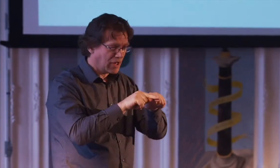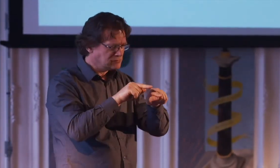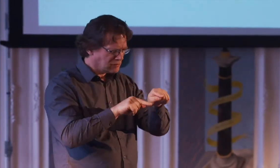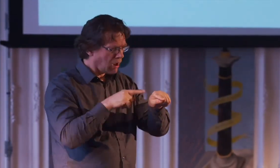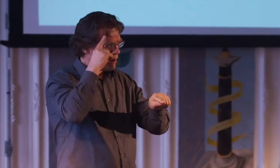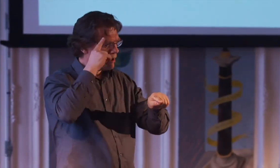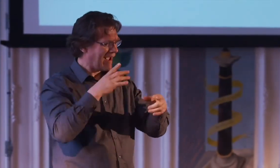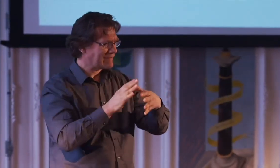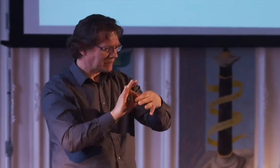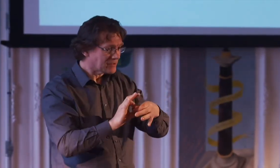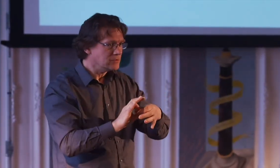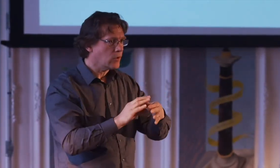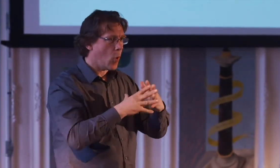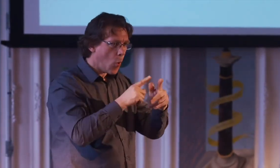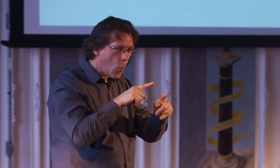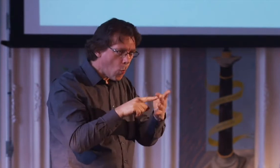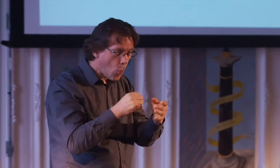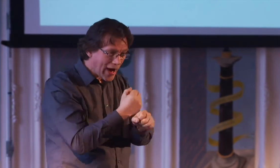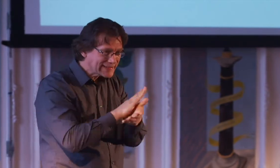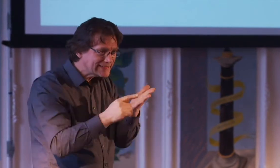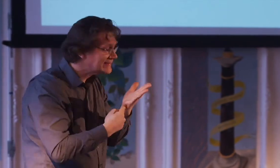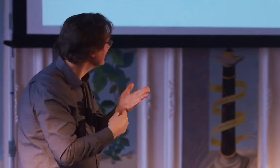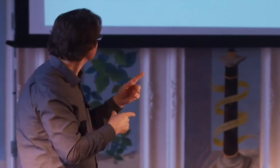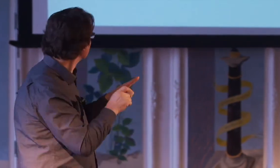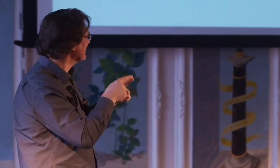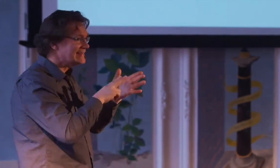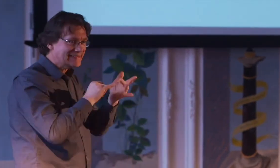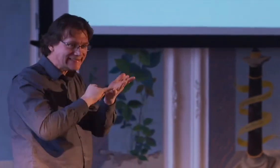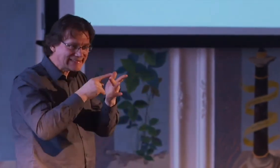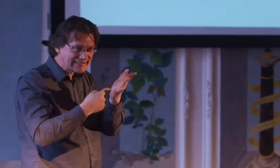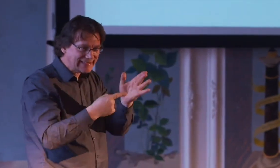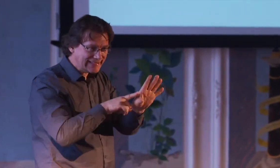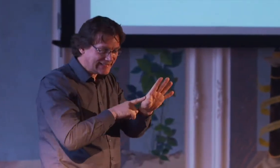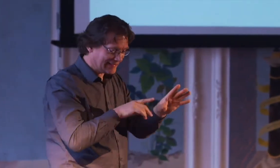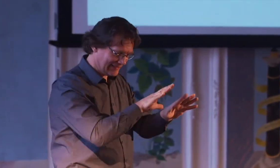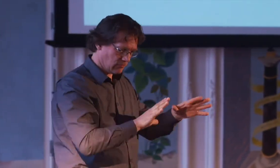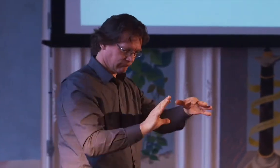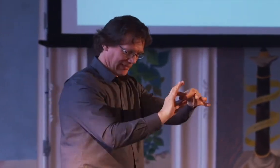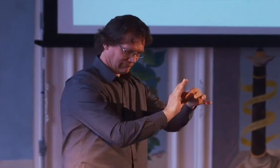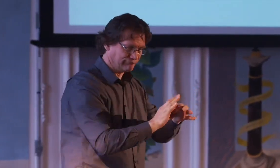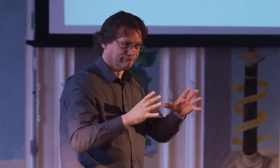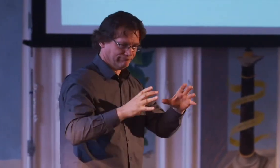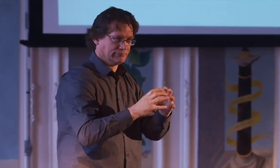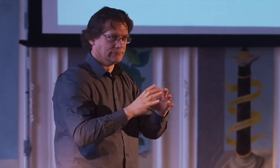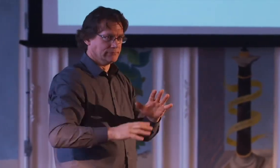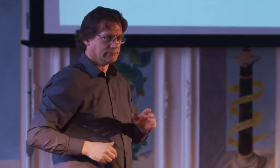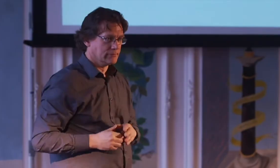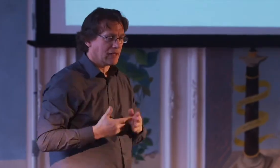saw mass, and then weight, and then density formed a natural family. They were all closely